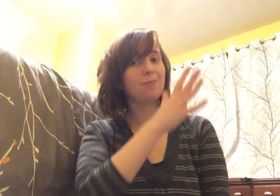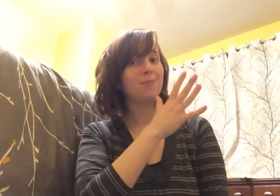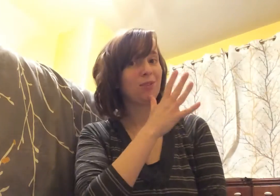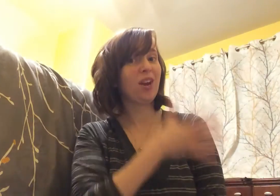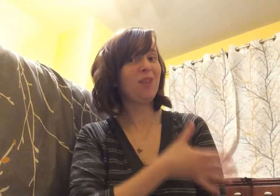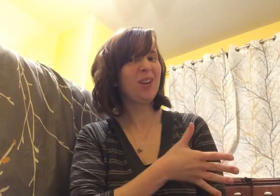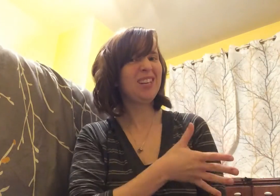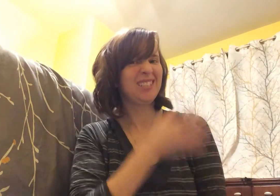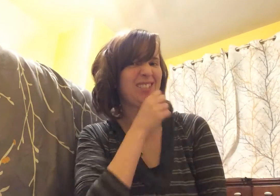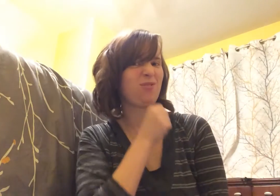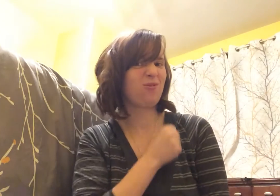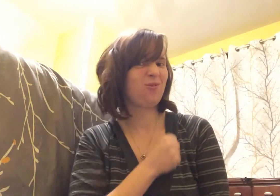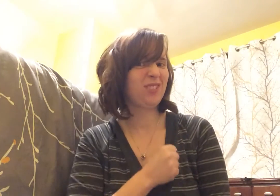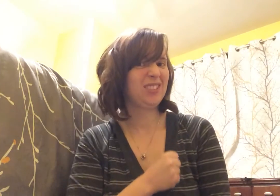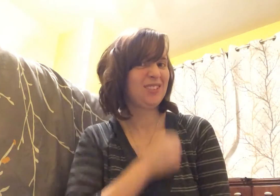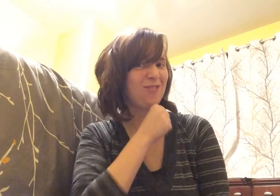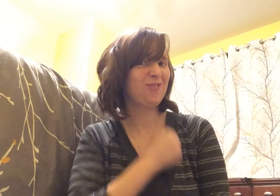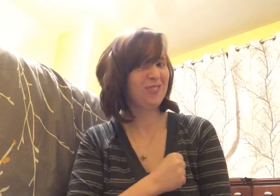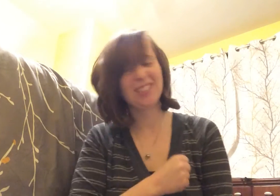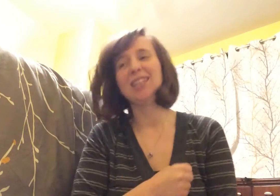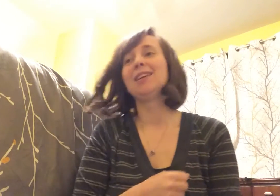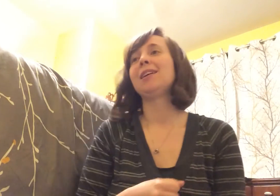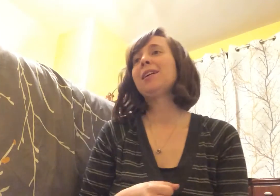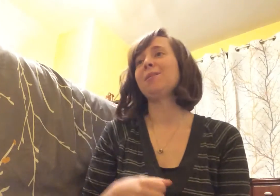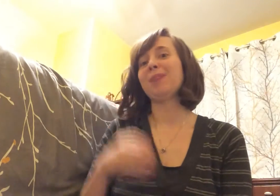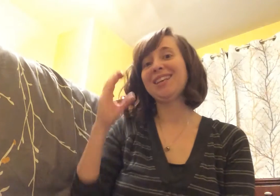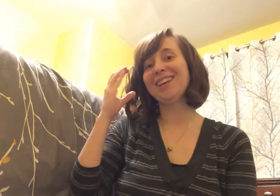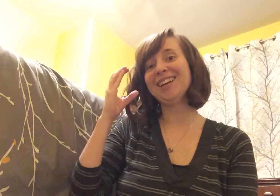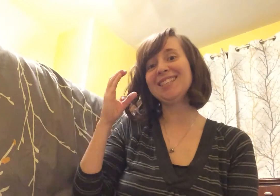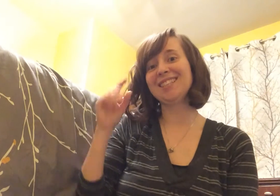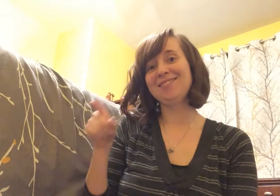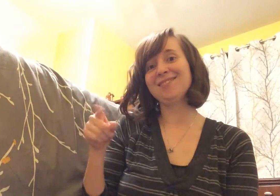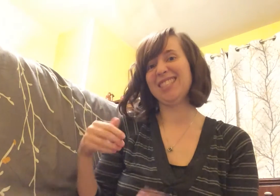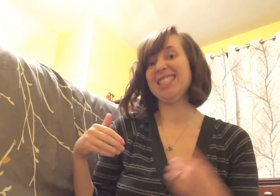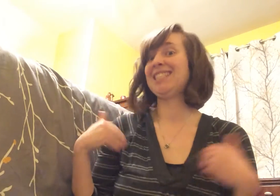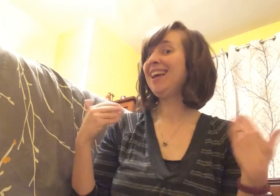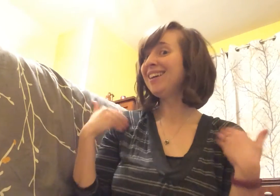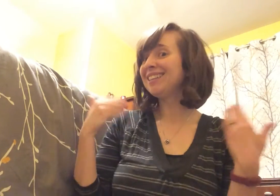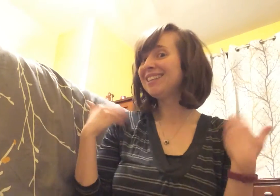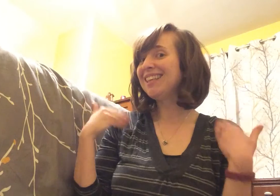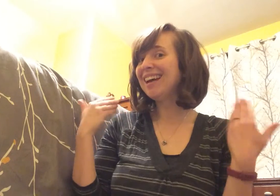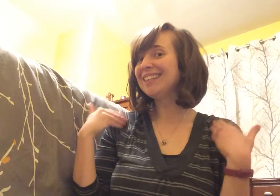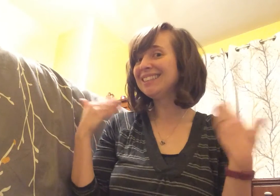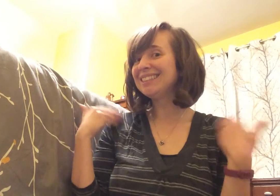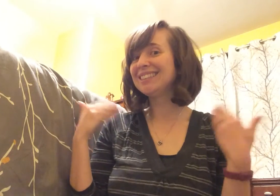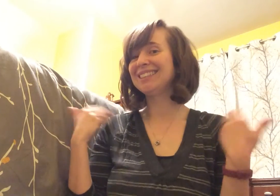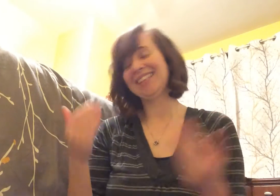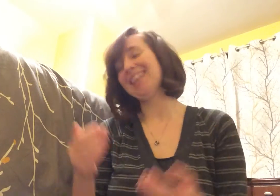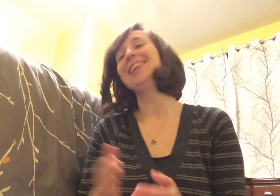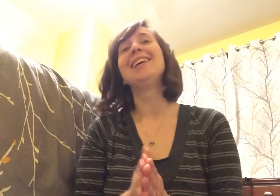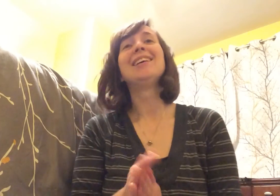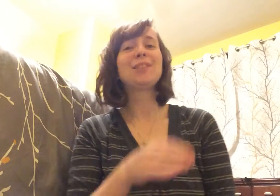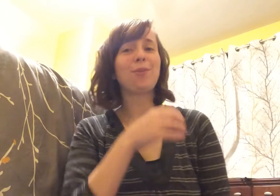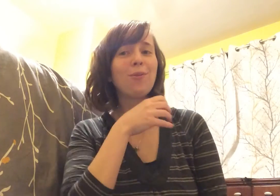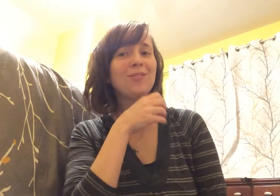my grandma is old. My cousin, she's young. Okay, so old is